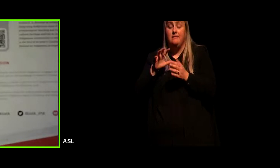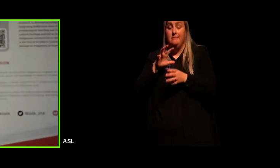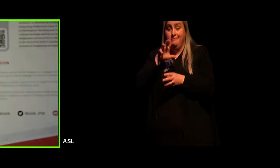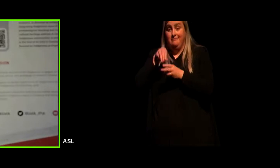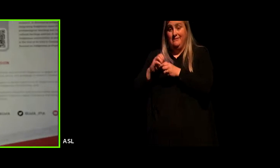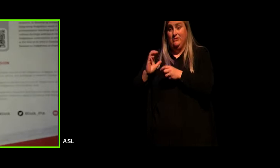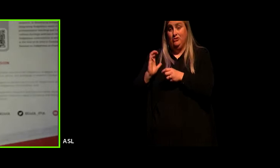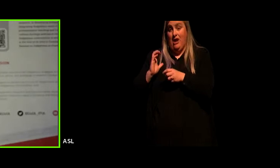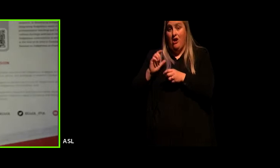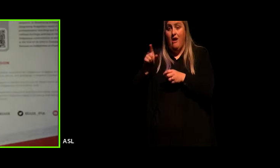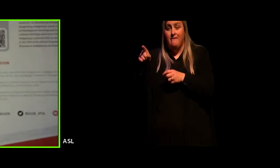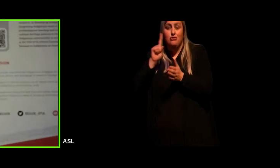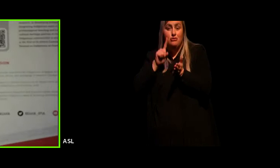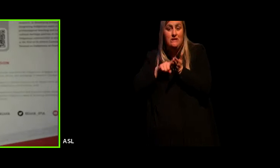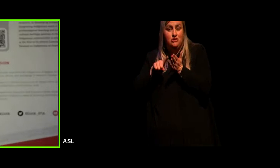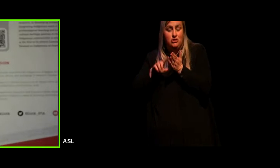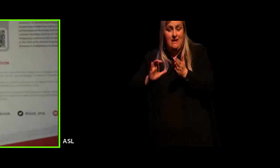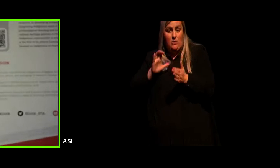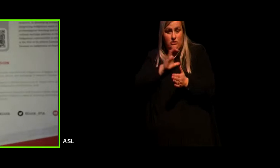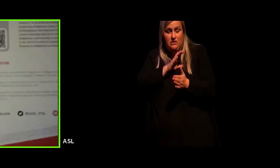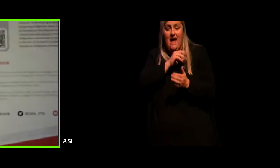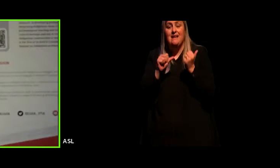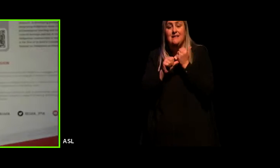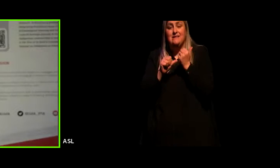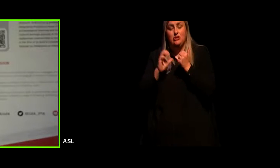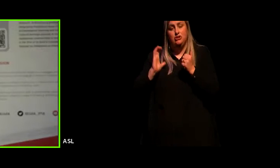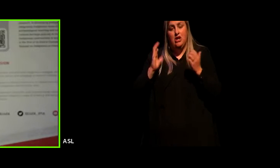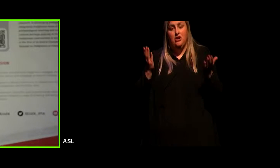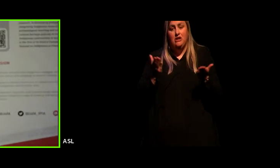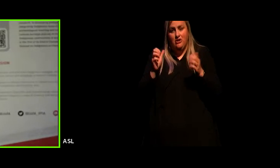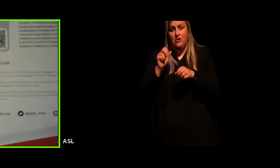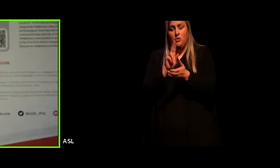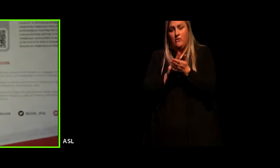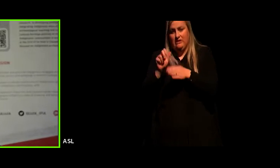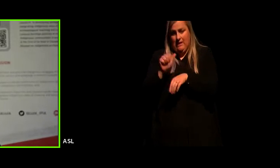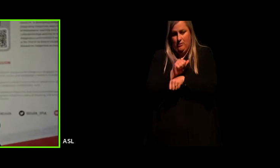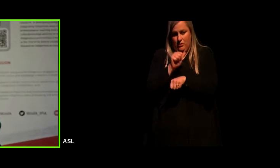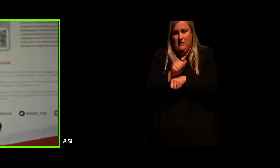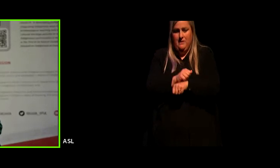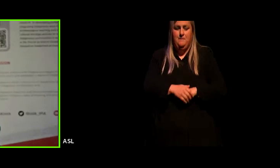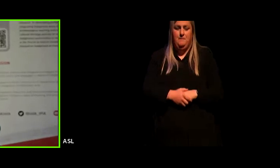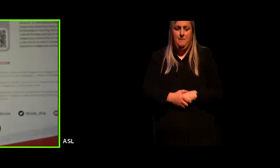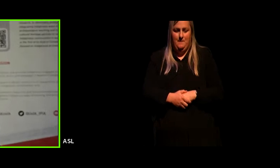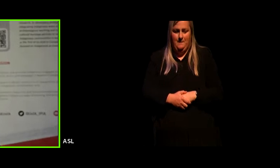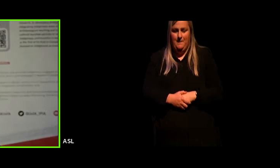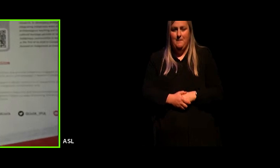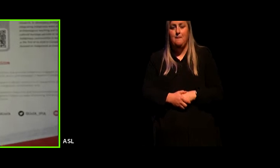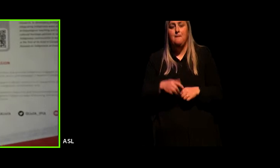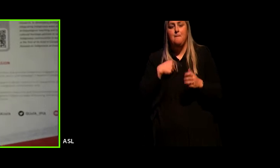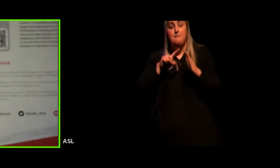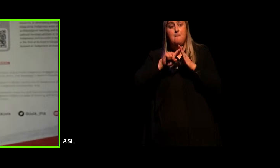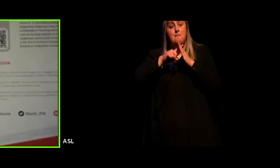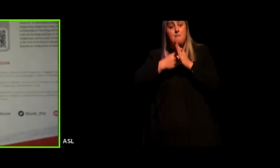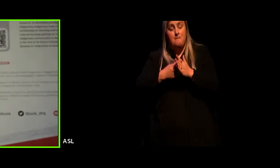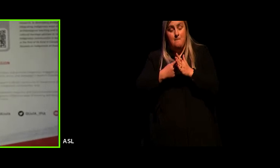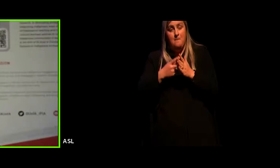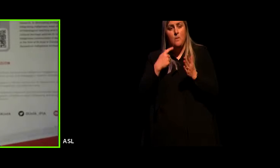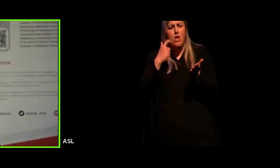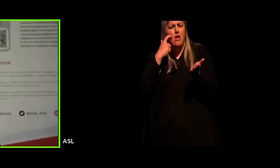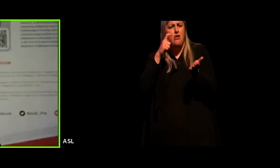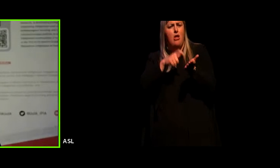professor here in the Department of Anthropology at the University of Alberta. So I'd like to begin by acknowledging